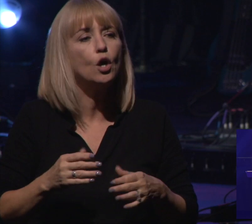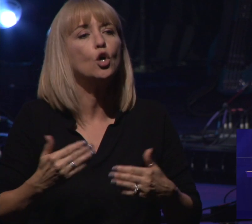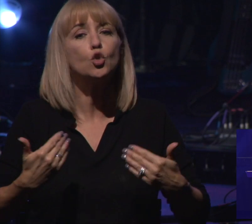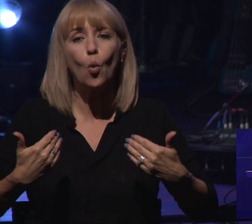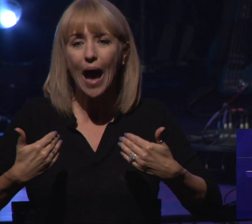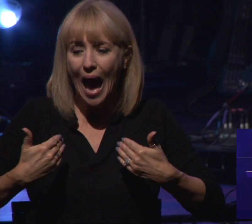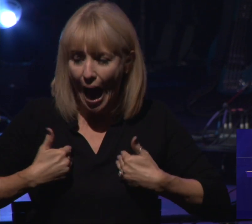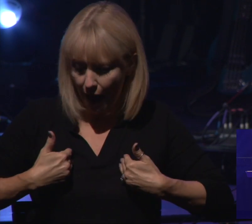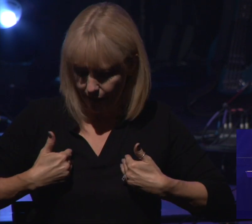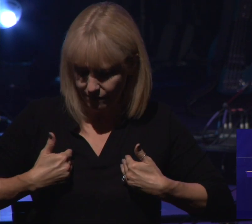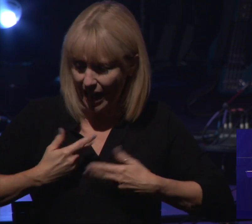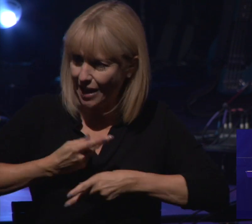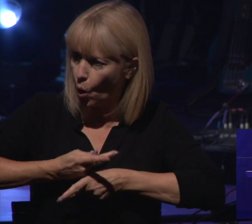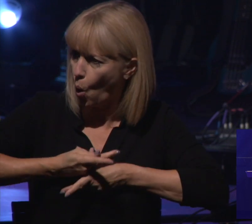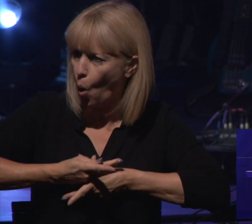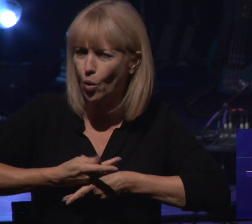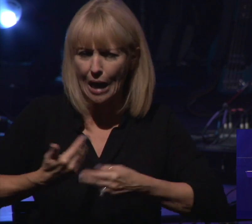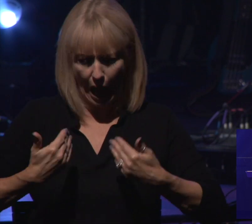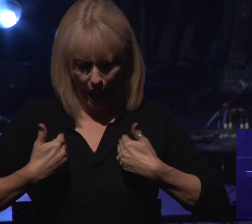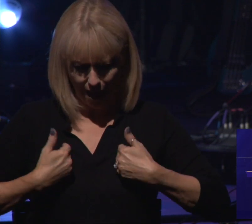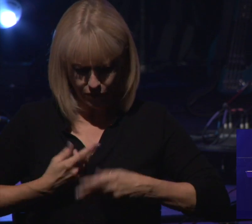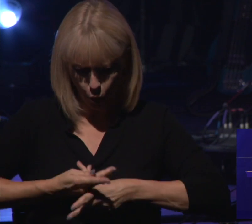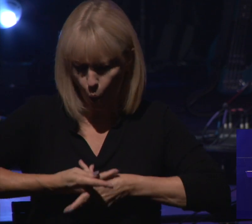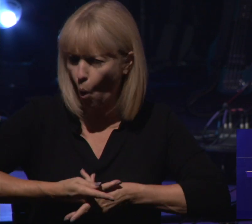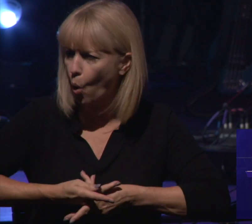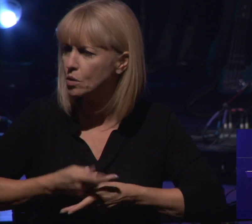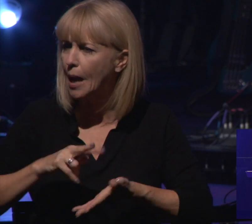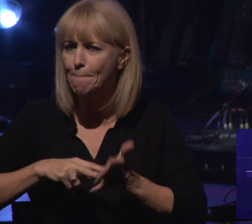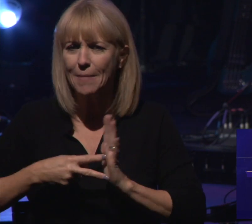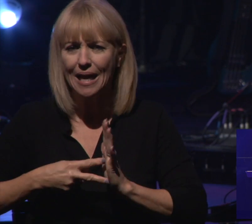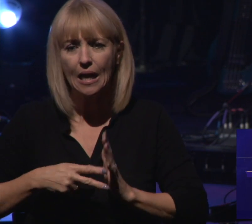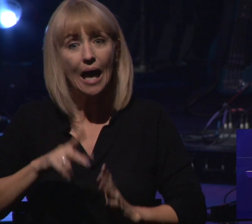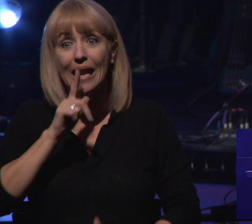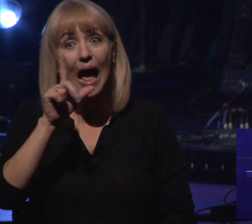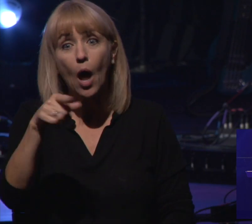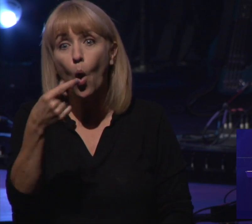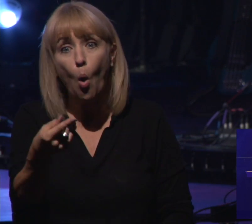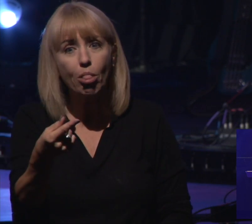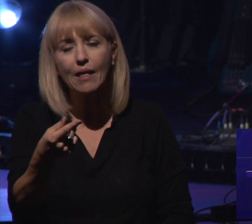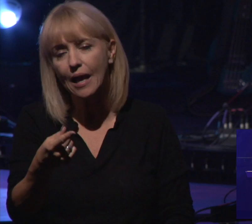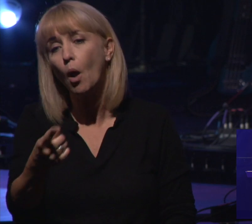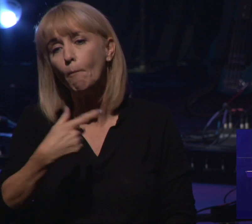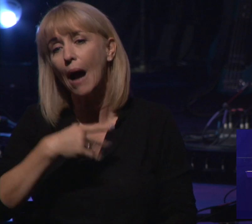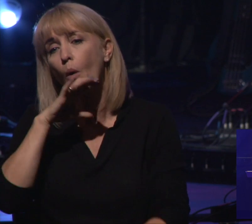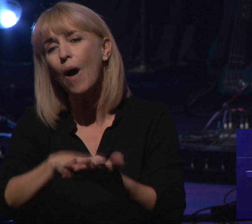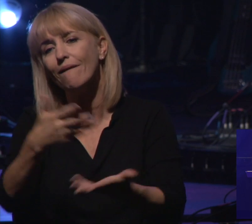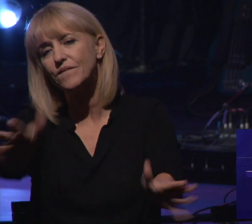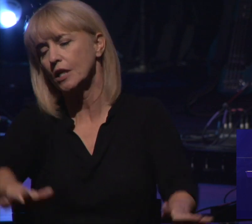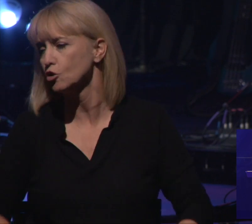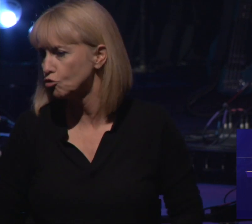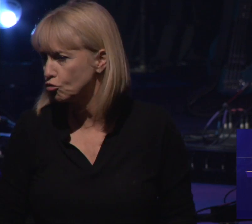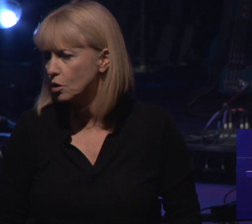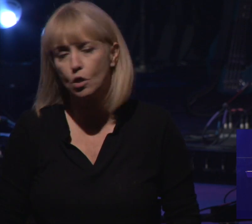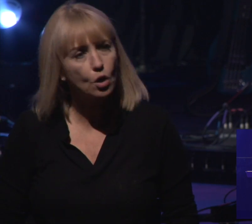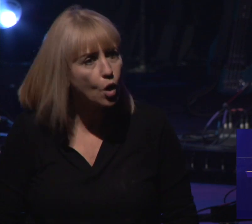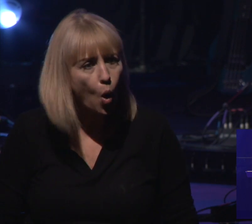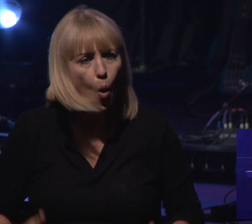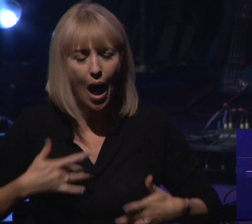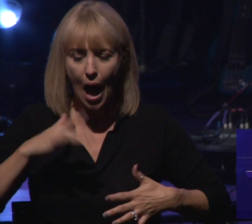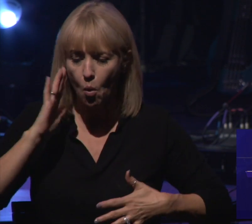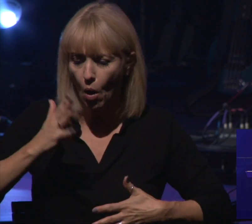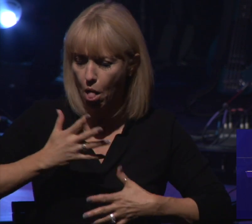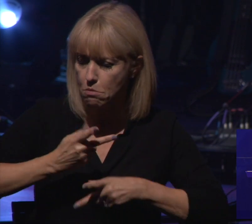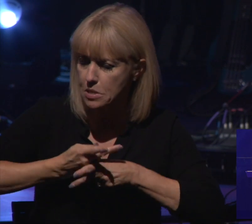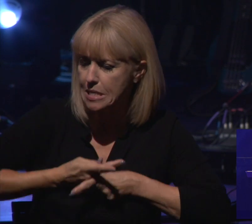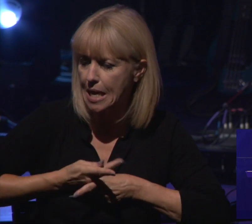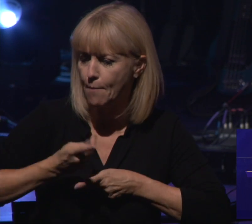this. I'm committing to you. And it says to have and to hold. That to have and to hold says not only just going to have you as my wife